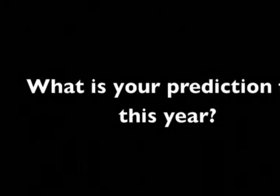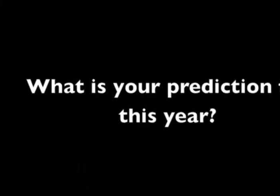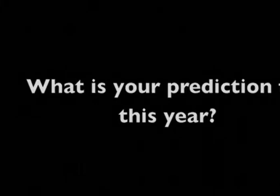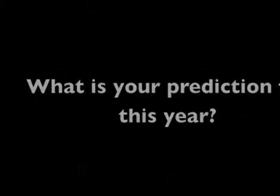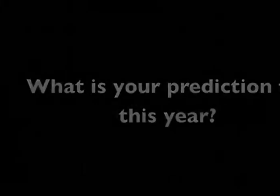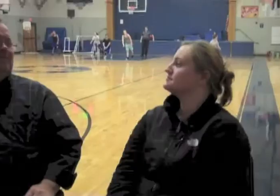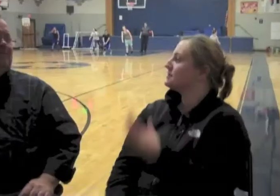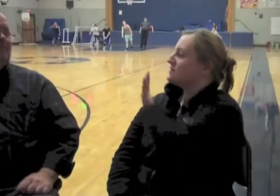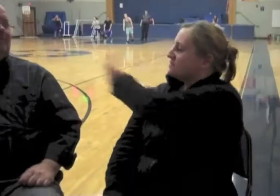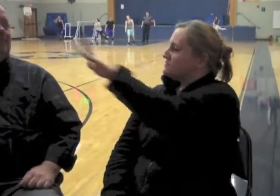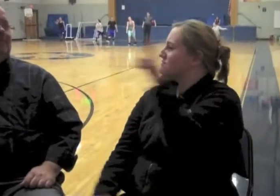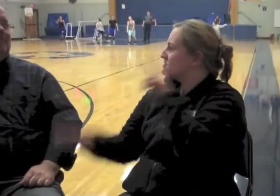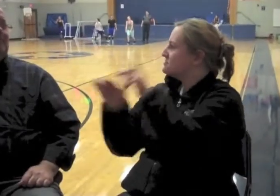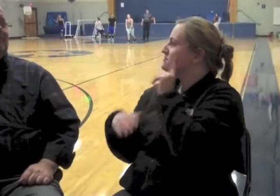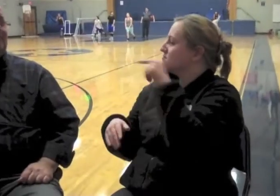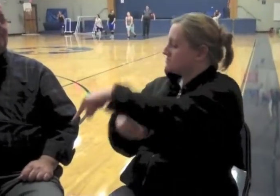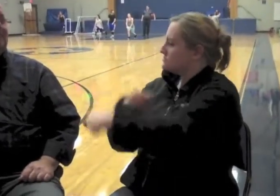So, what's your prediction for the season ahead?